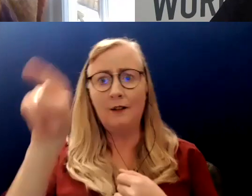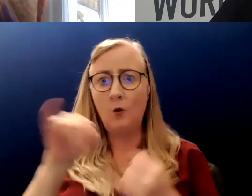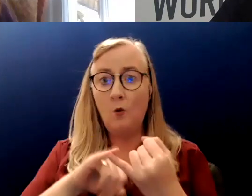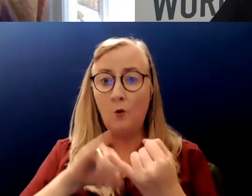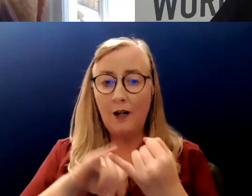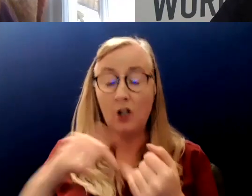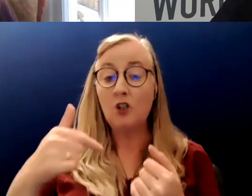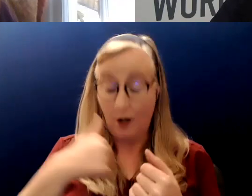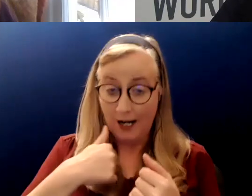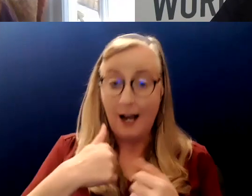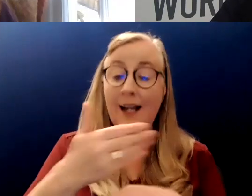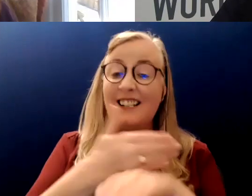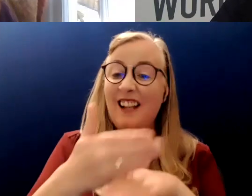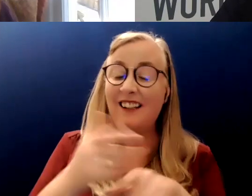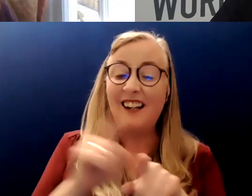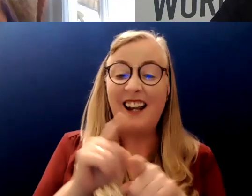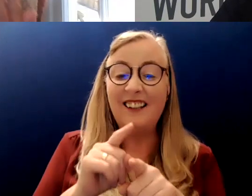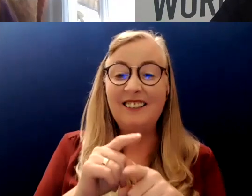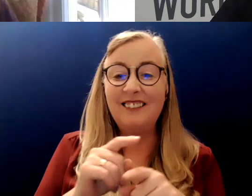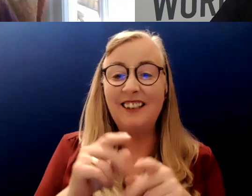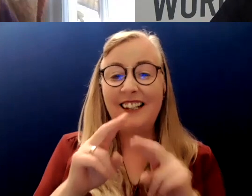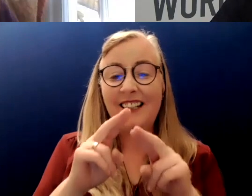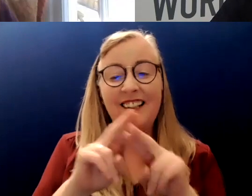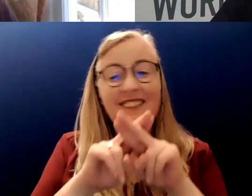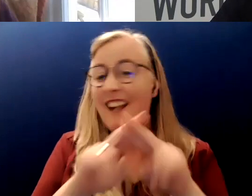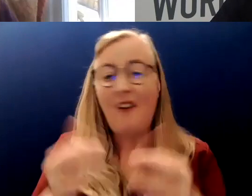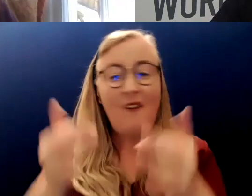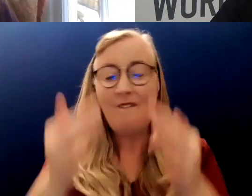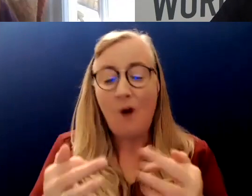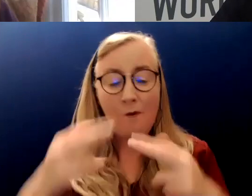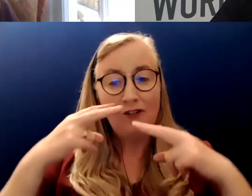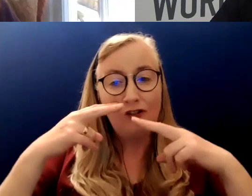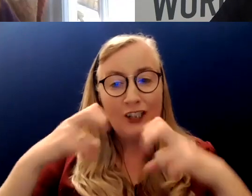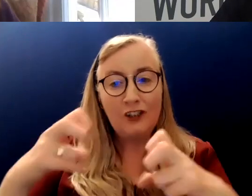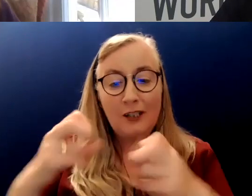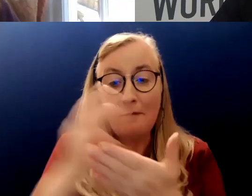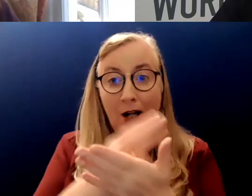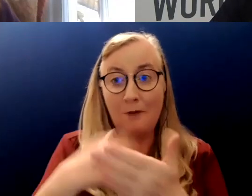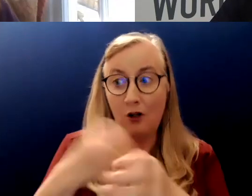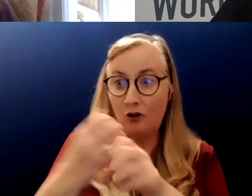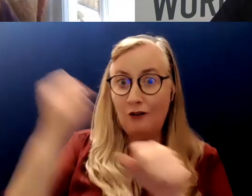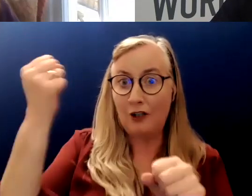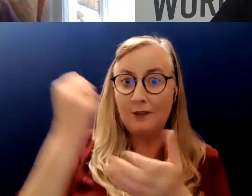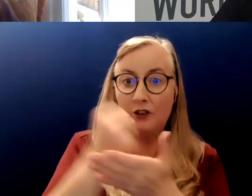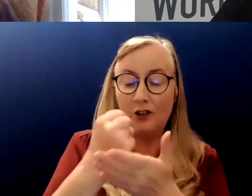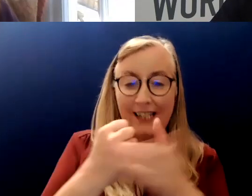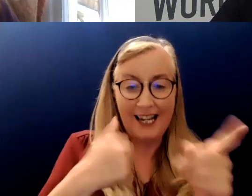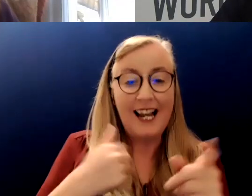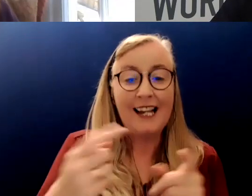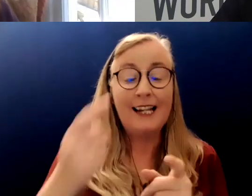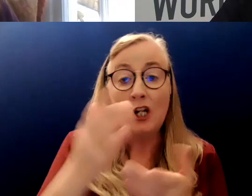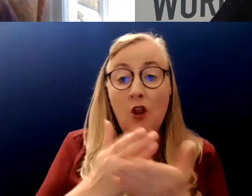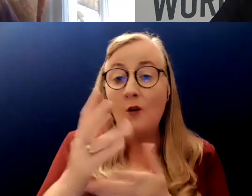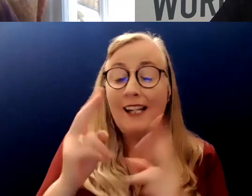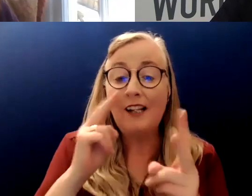set about to do an informal research project as part of my graduate studies, and I found